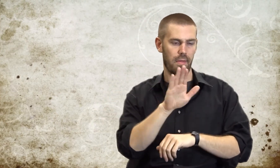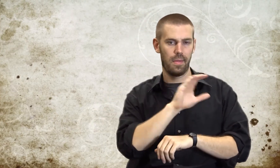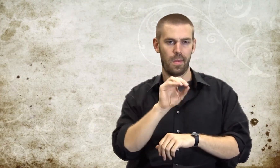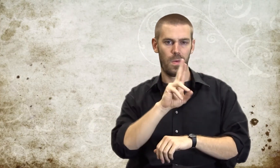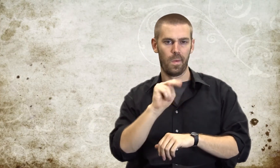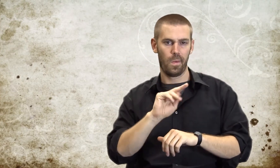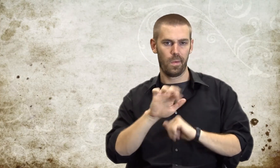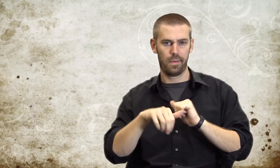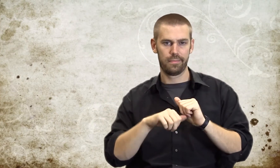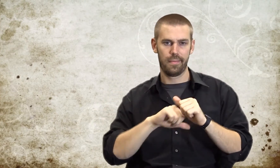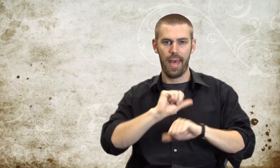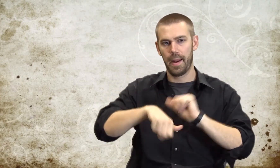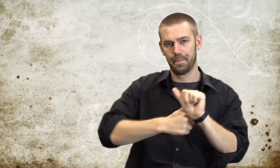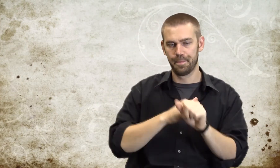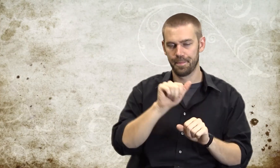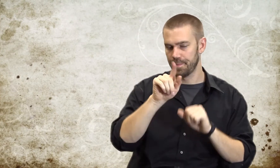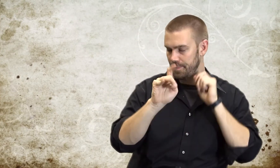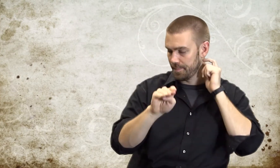students an opportunity to make their own atom.